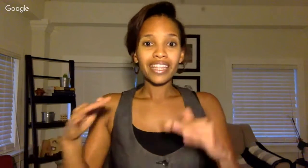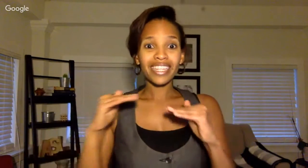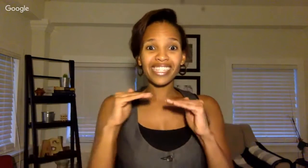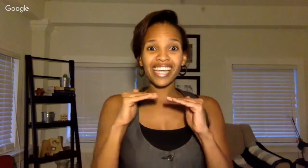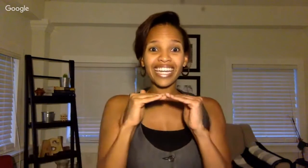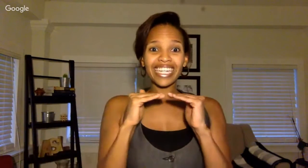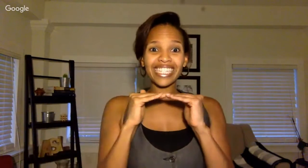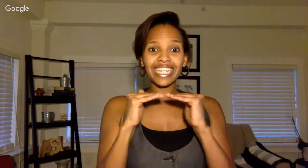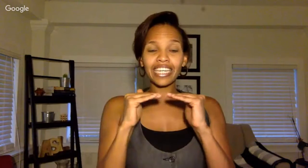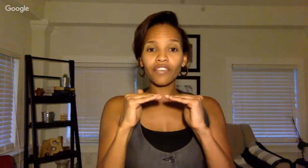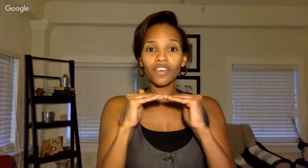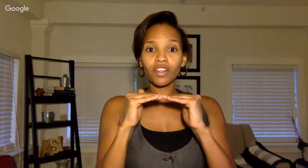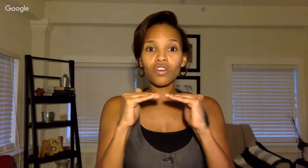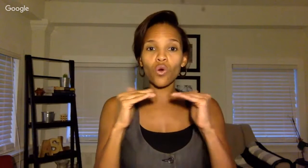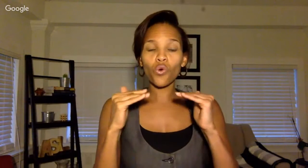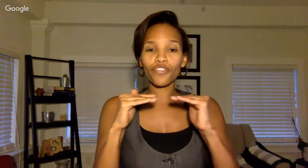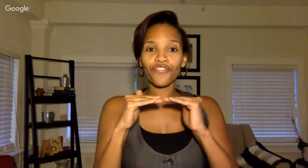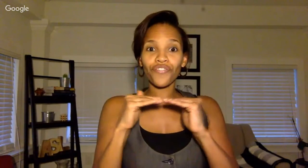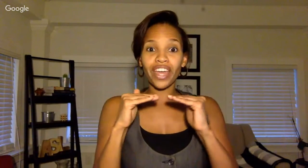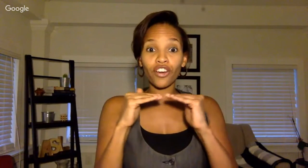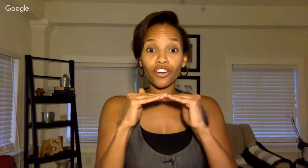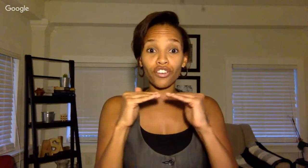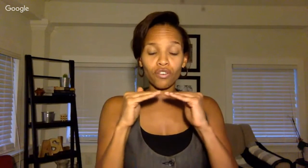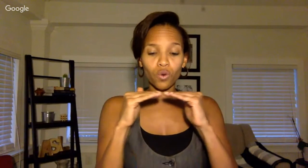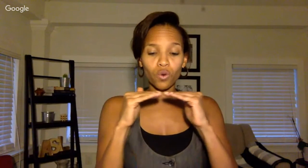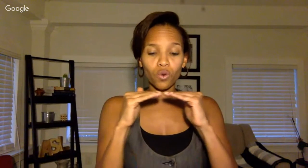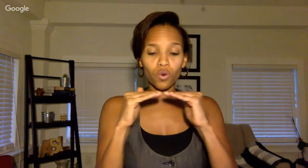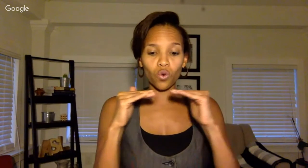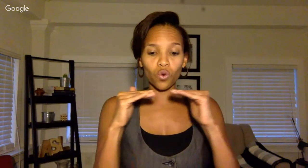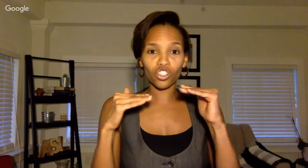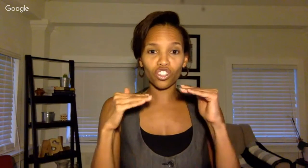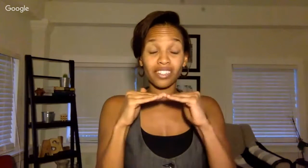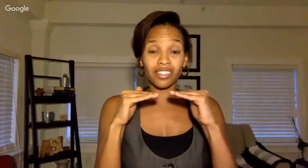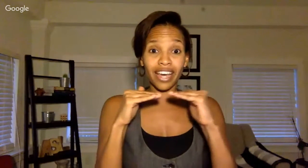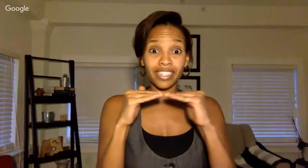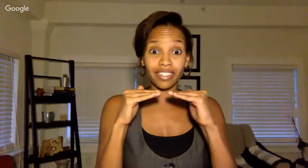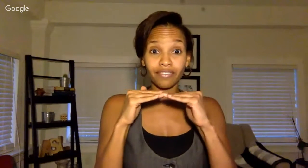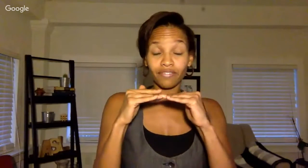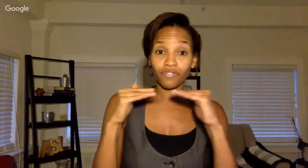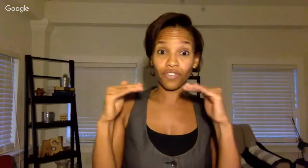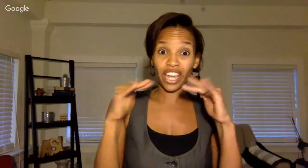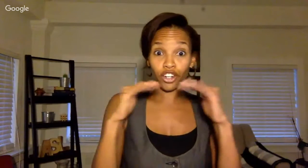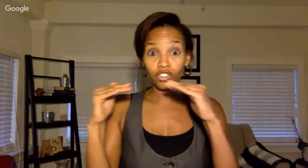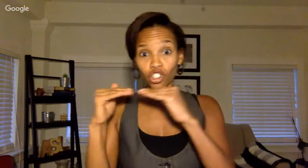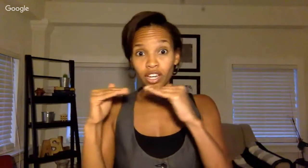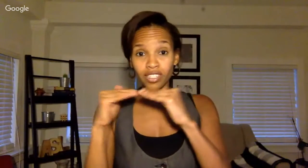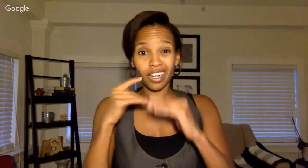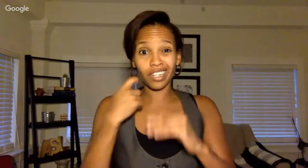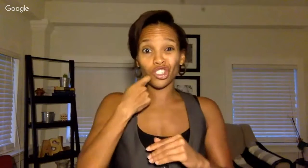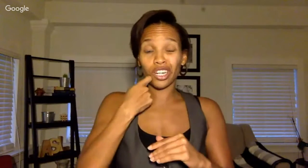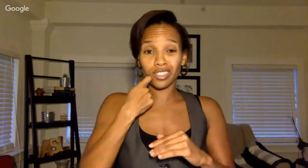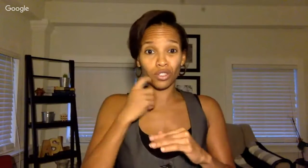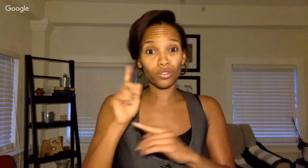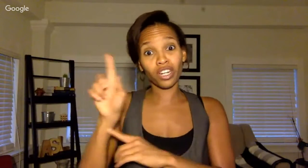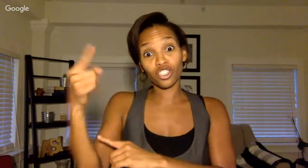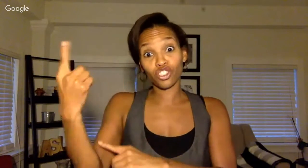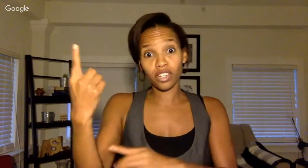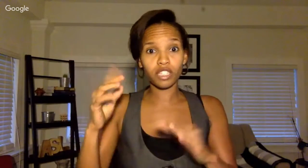This sign is even or fair or just, as in fair, just, not just, or not just,